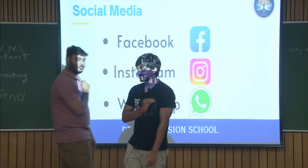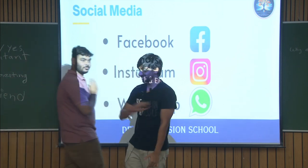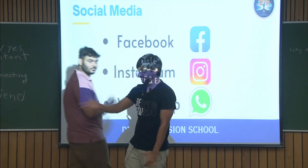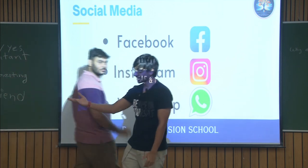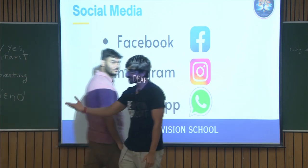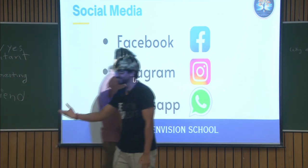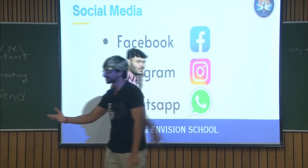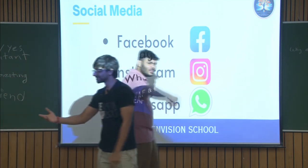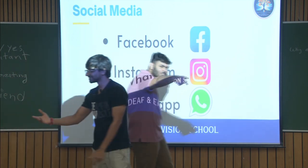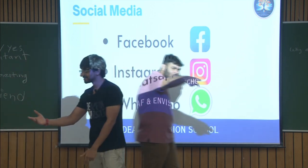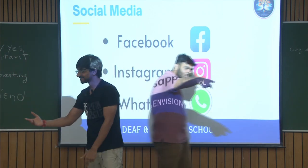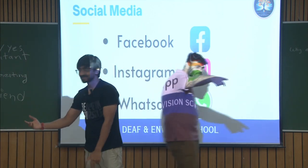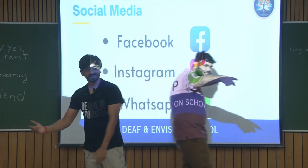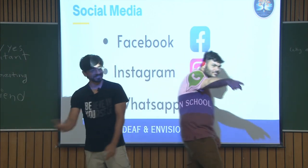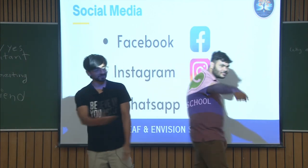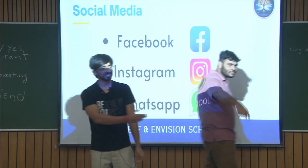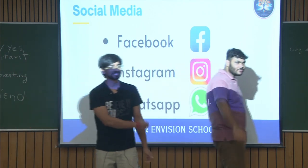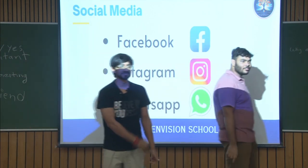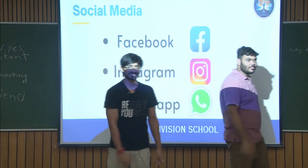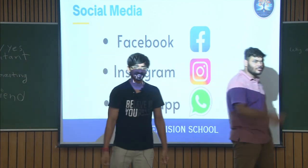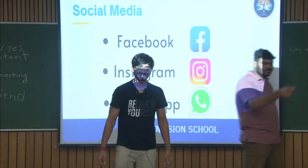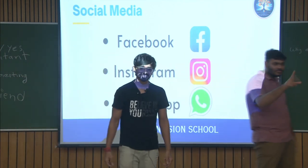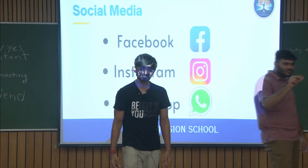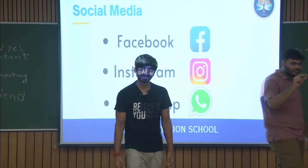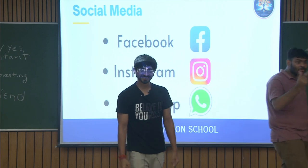Rit ka mam thand lag rahi hai aapko? Thand ko kaise bolte sign mein?